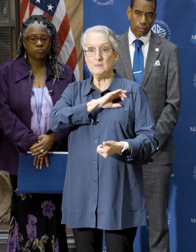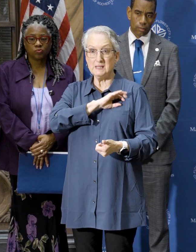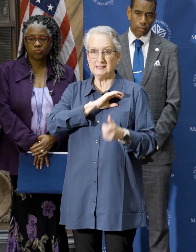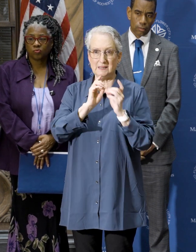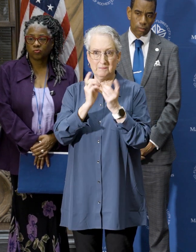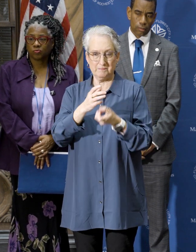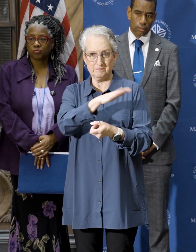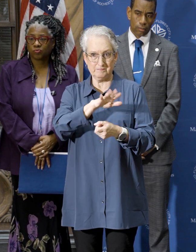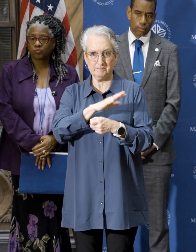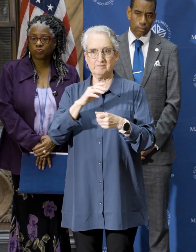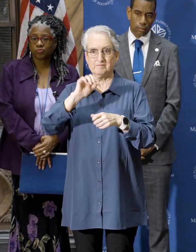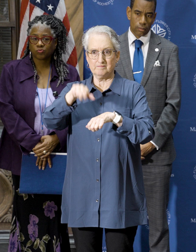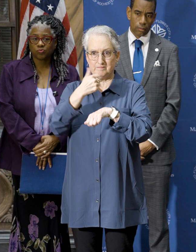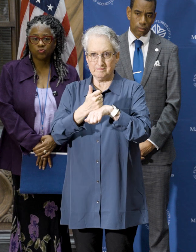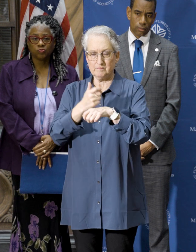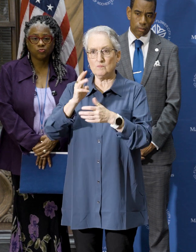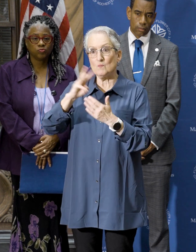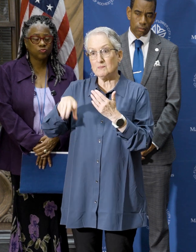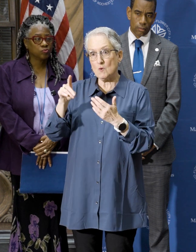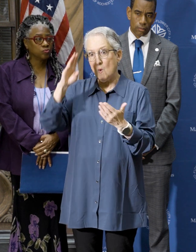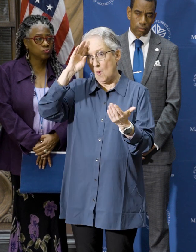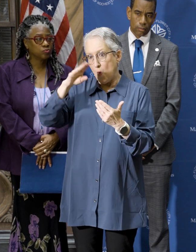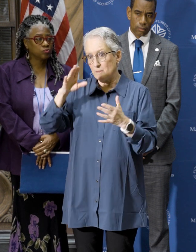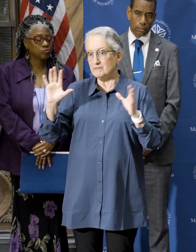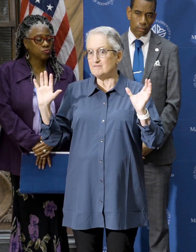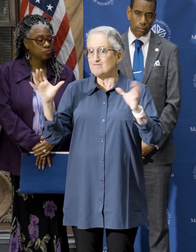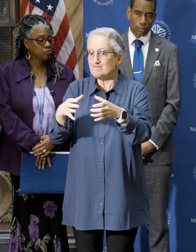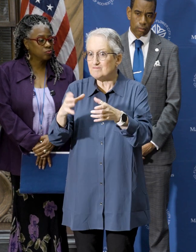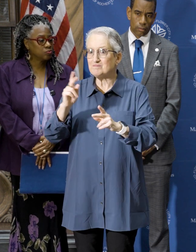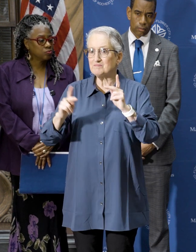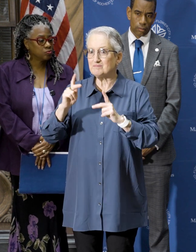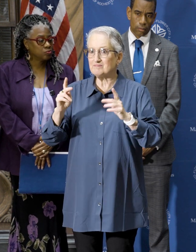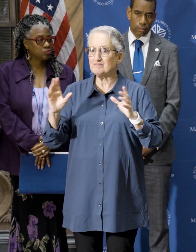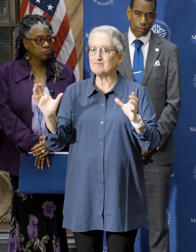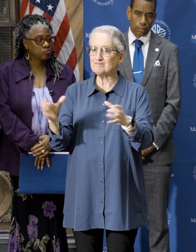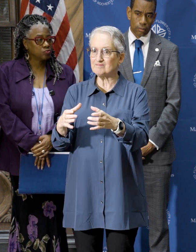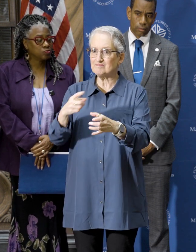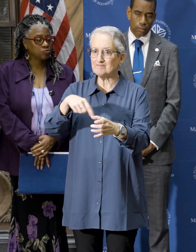of Hope that brought thousands of residents together, which culminated in the Frederick Douglass